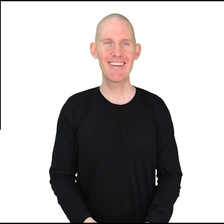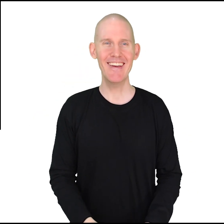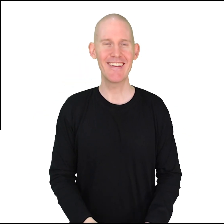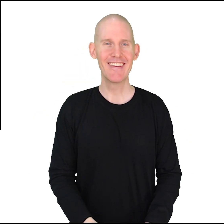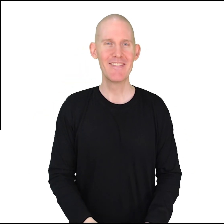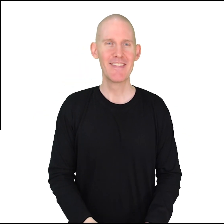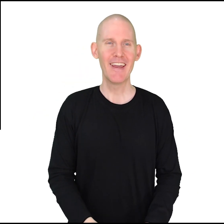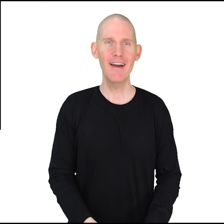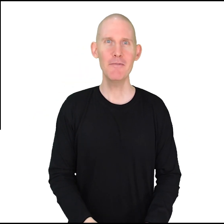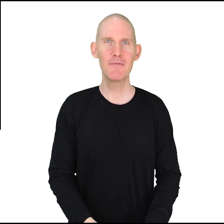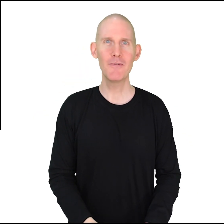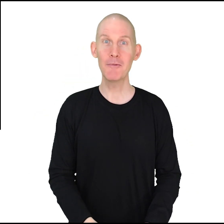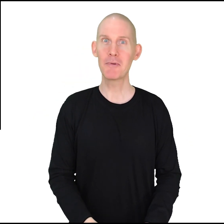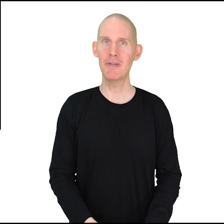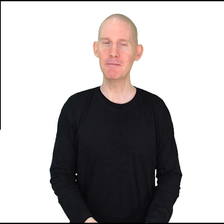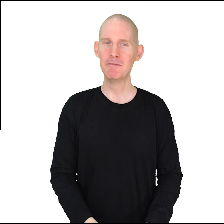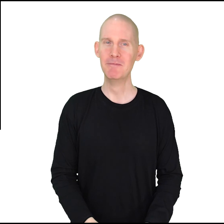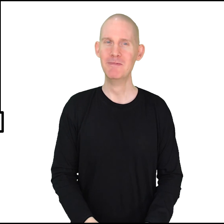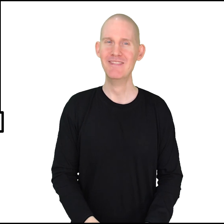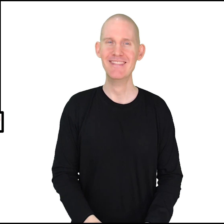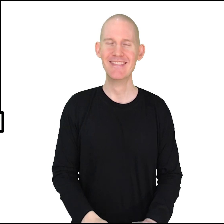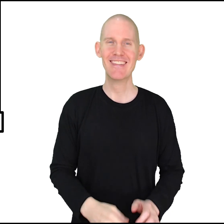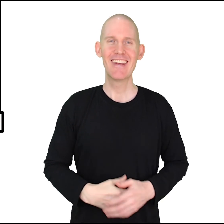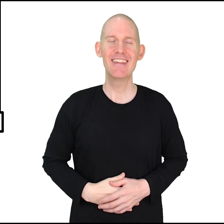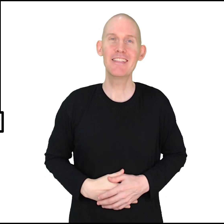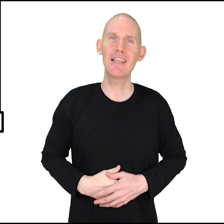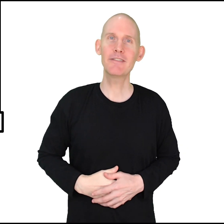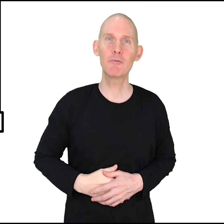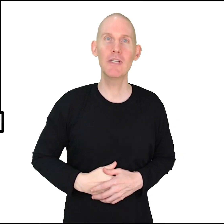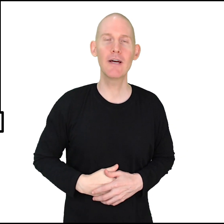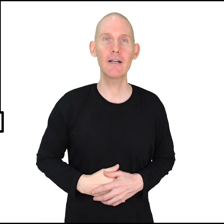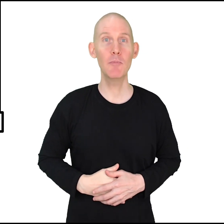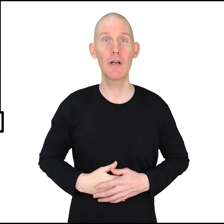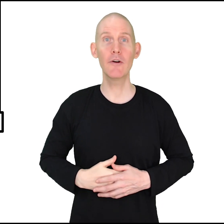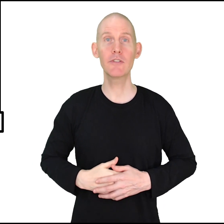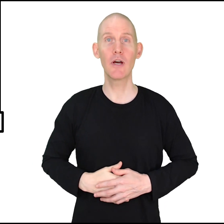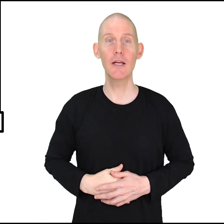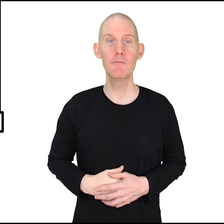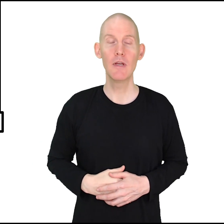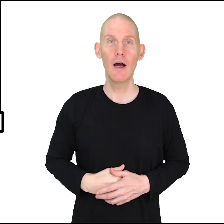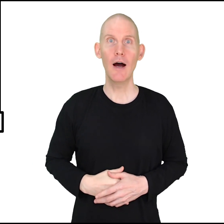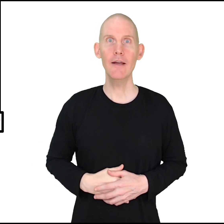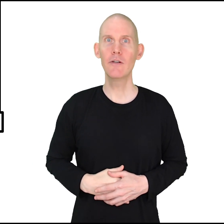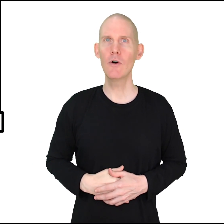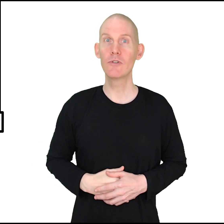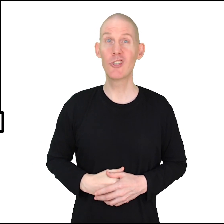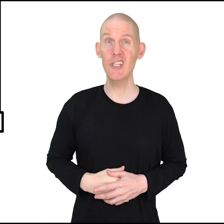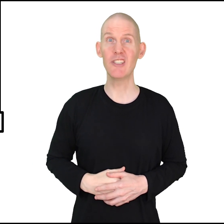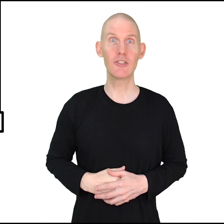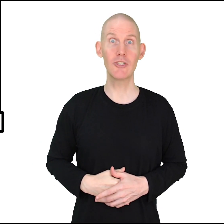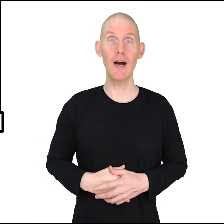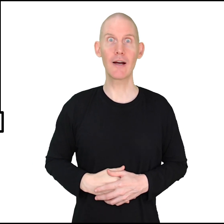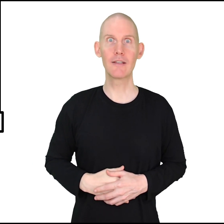Okay, have fun with it. In this lesson, we talked about how to sign, I know she's shocked.